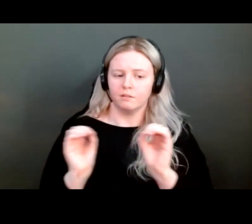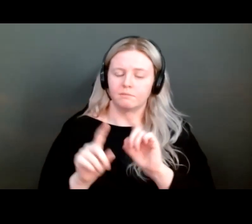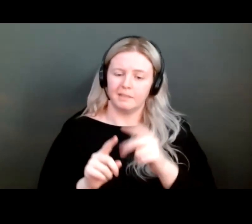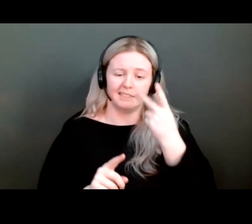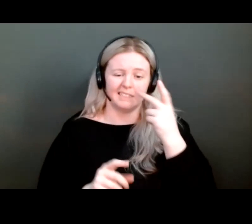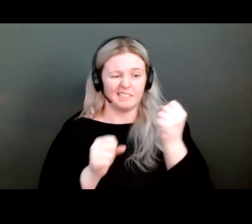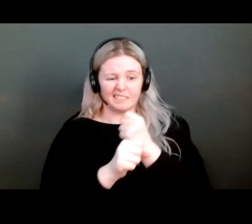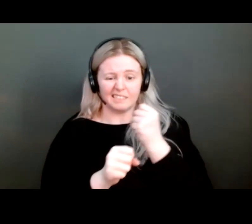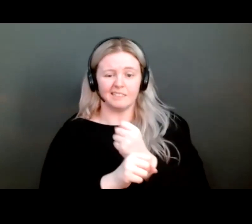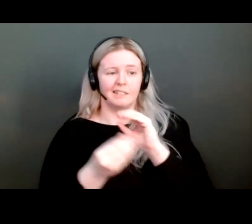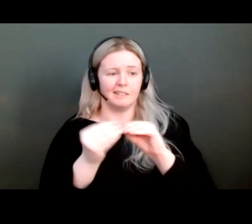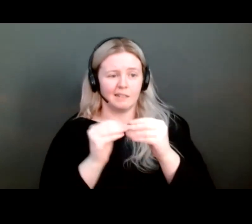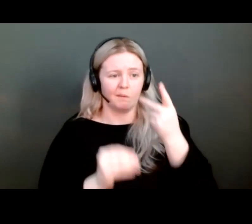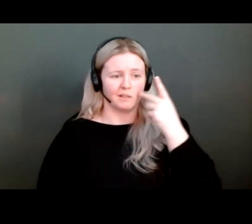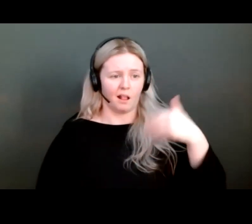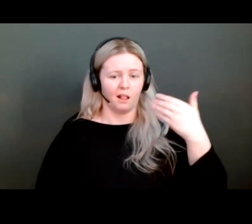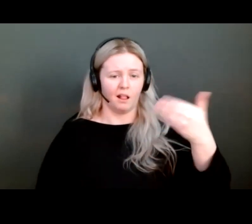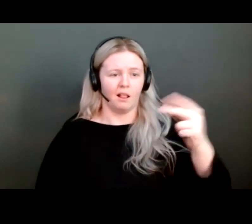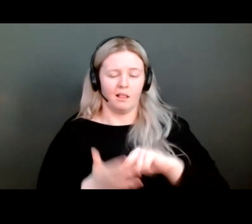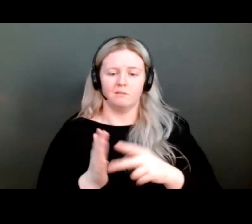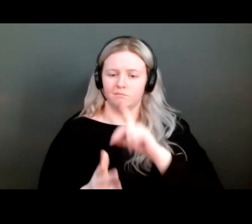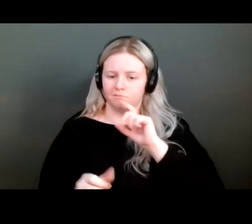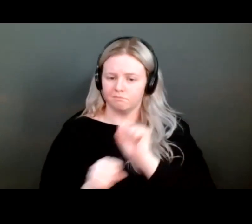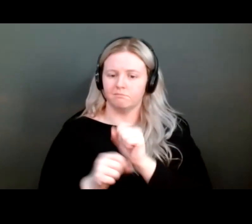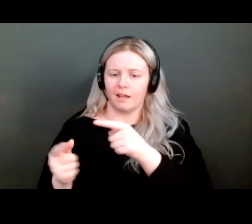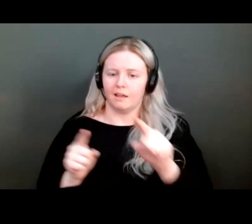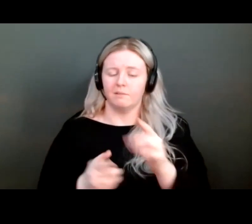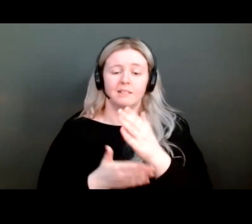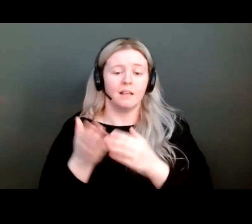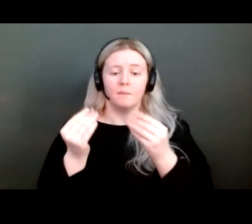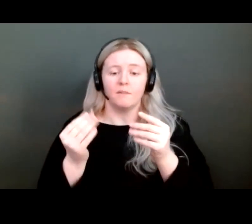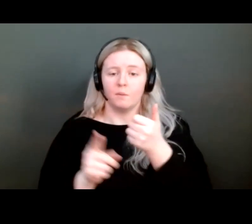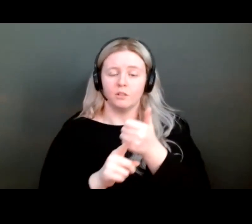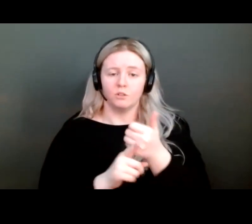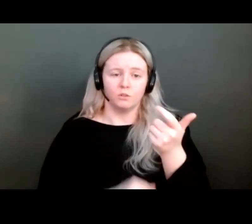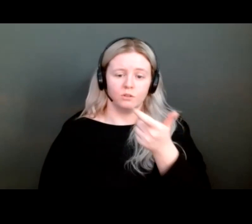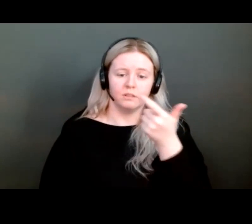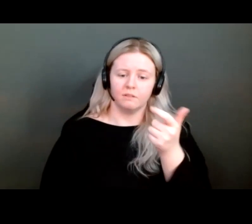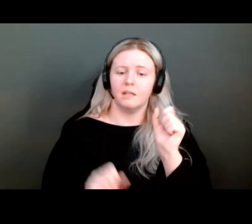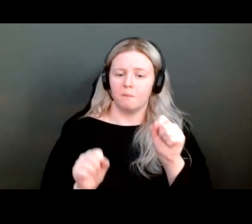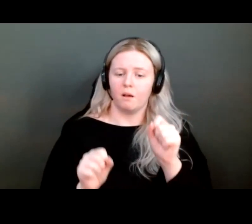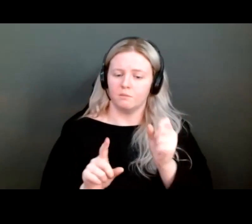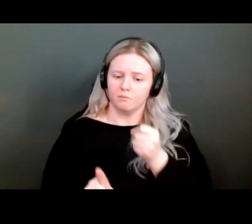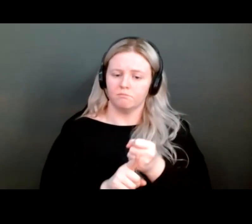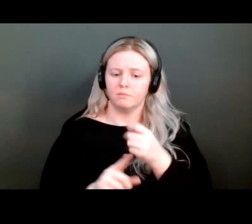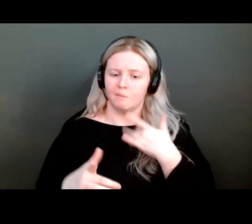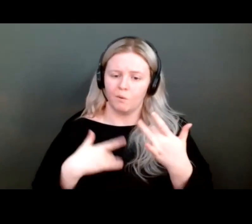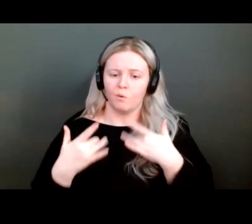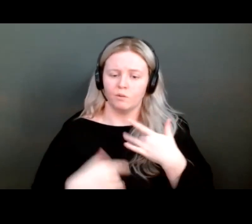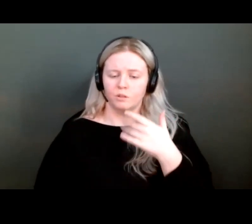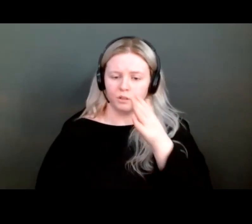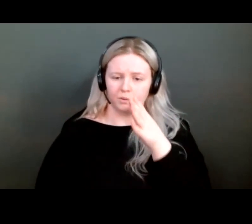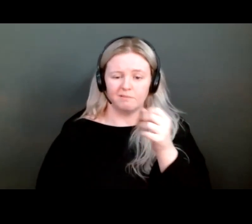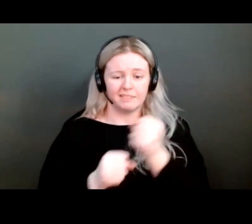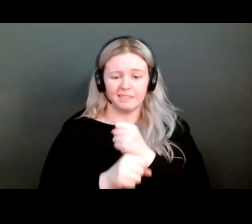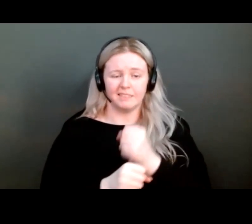story. Some of the information you will hear may be difficult to process. Those statistics are jarring, but being